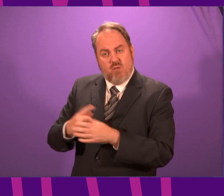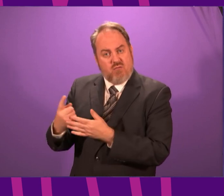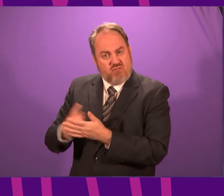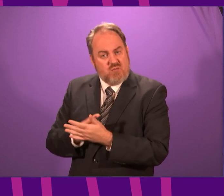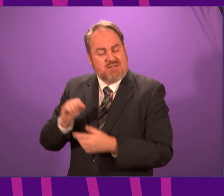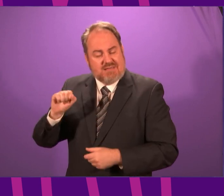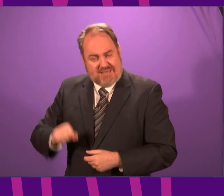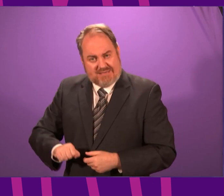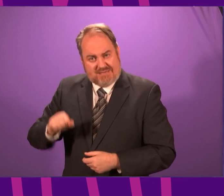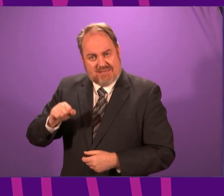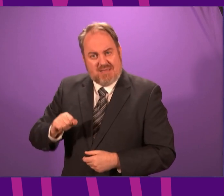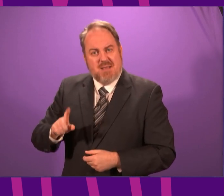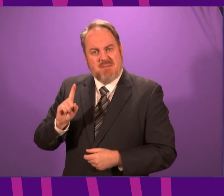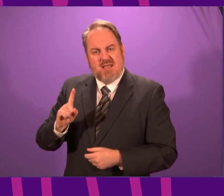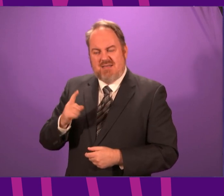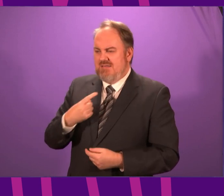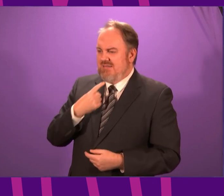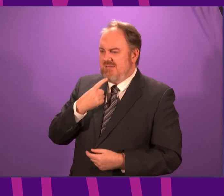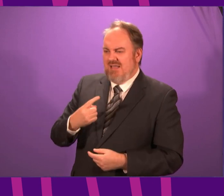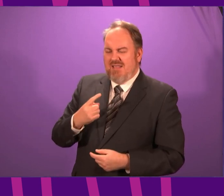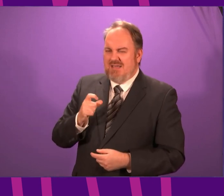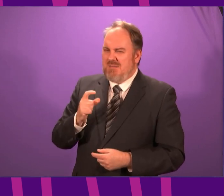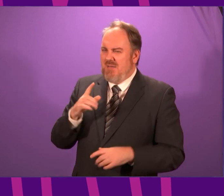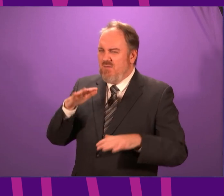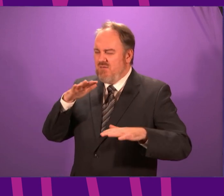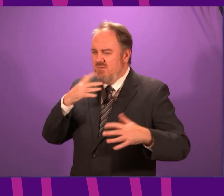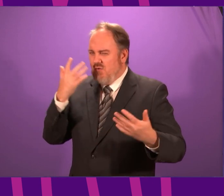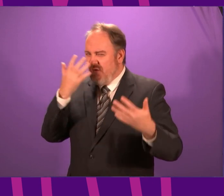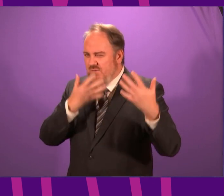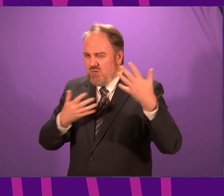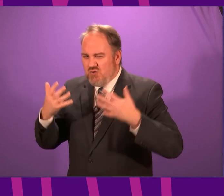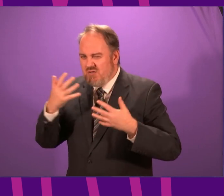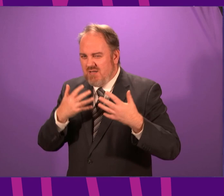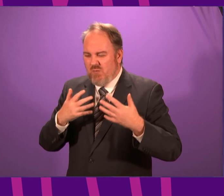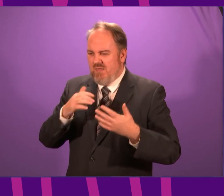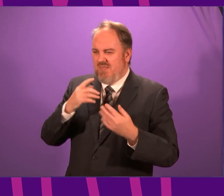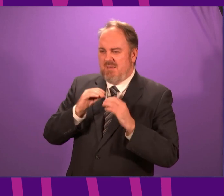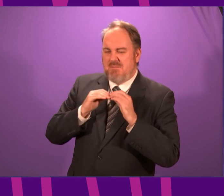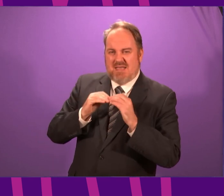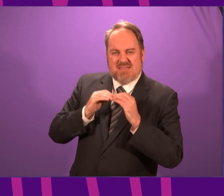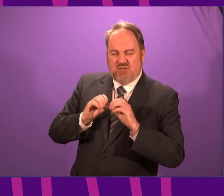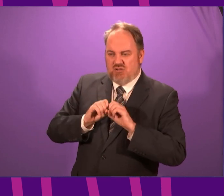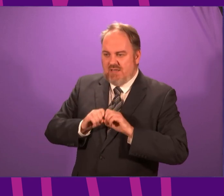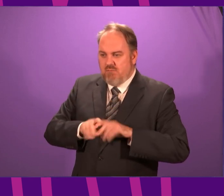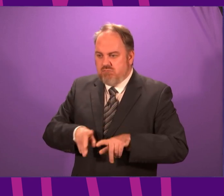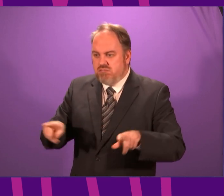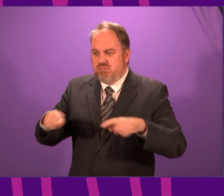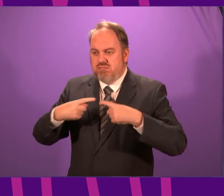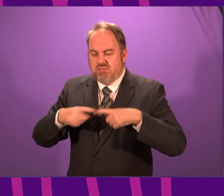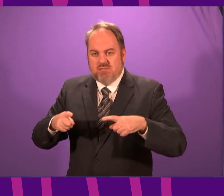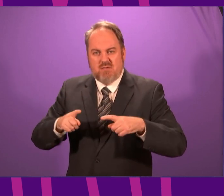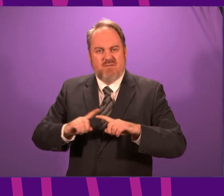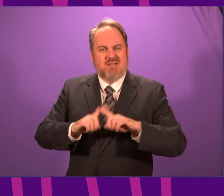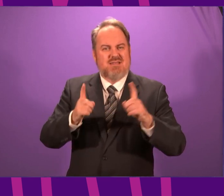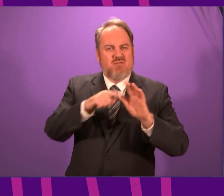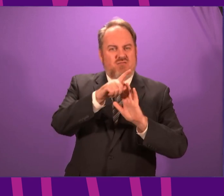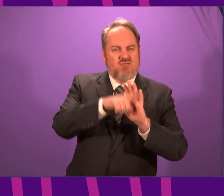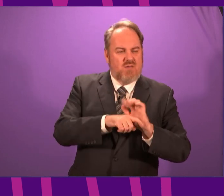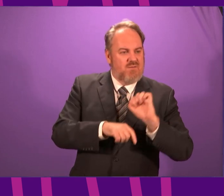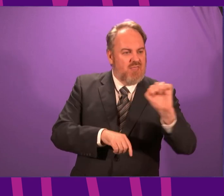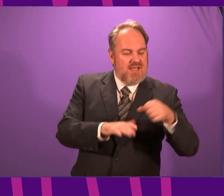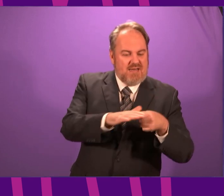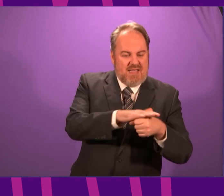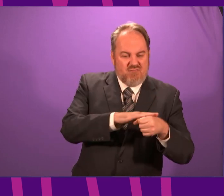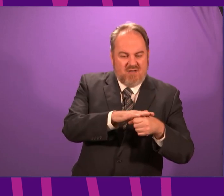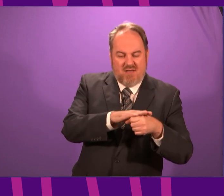of the potential confusion of messaging within local authority areas if there were to be different set of circumstances